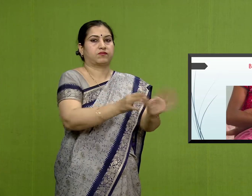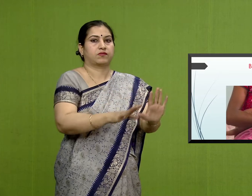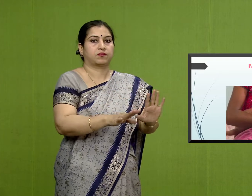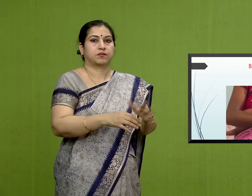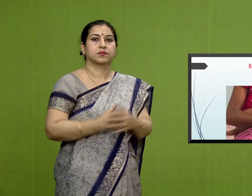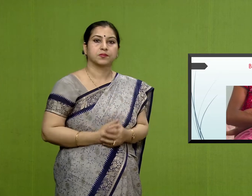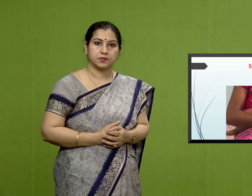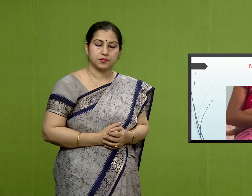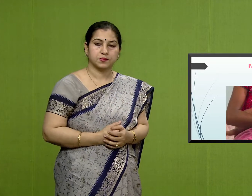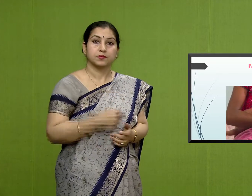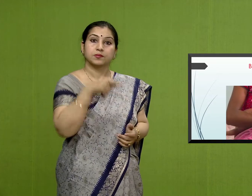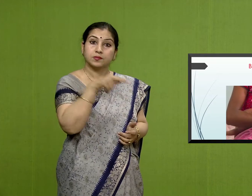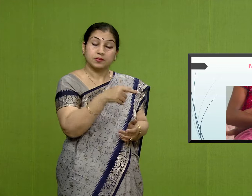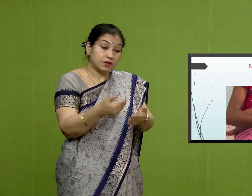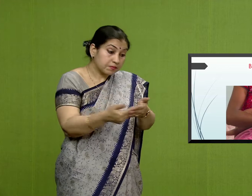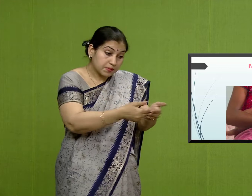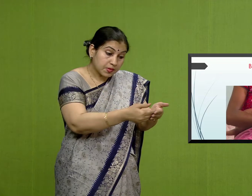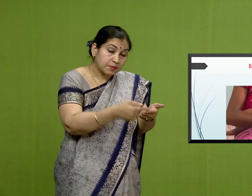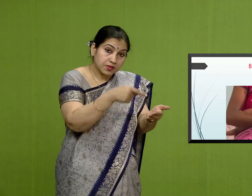proportion needed by the baby.